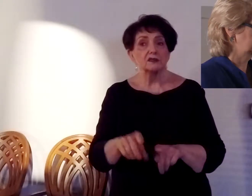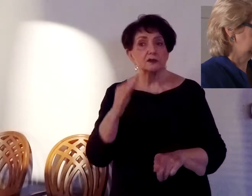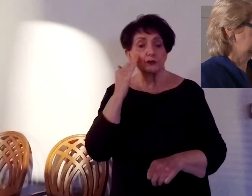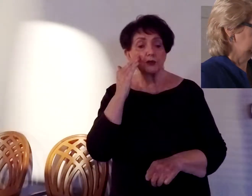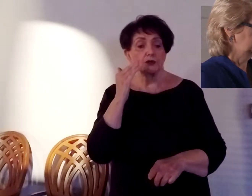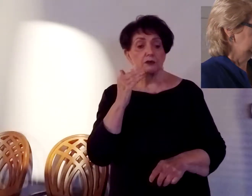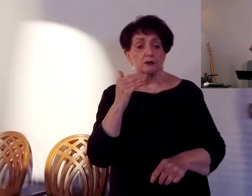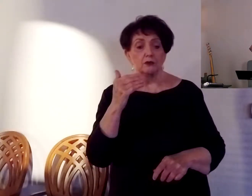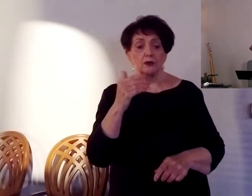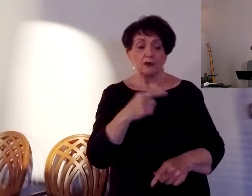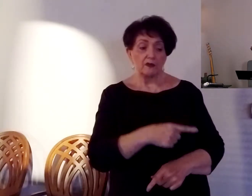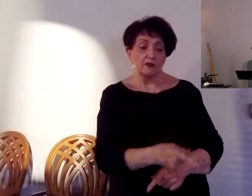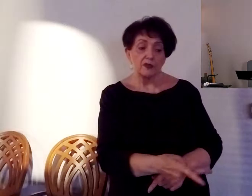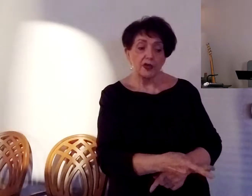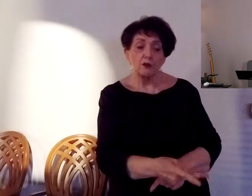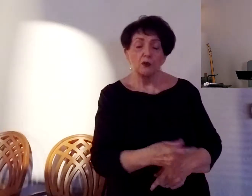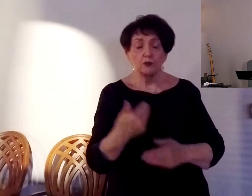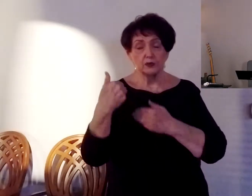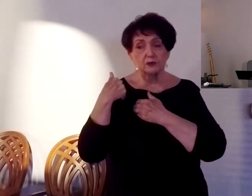lives.